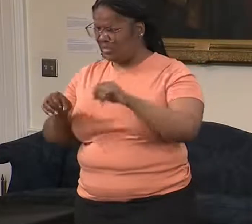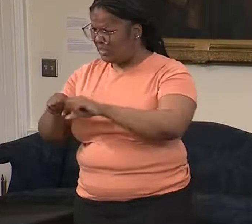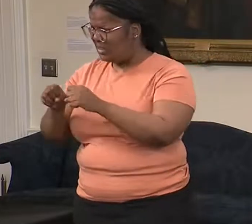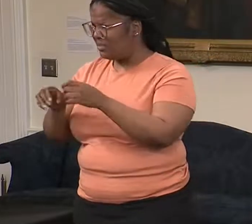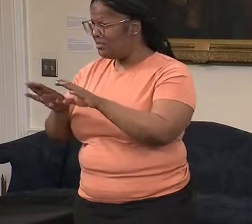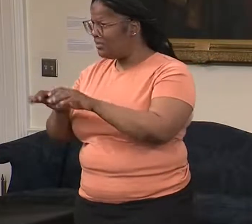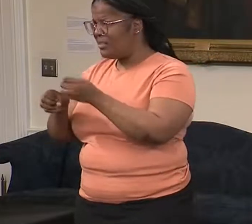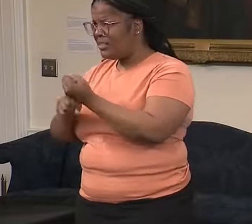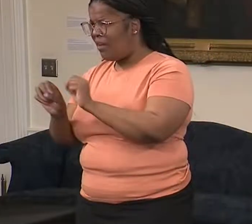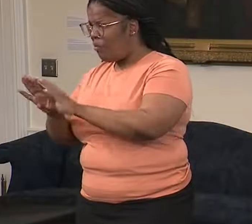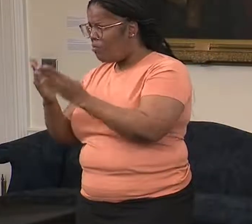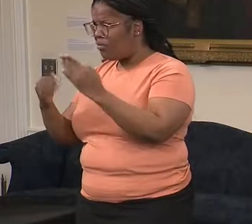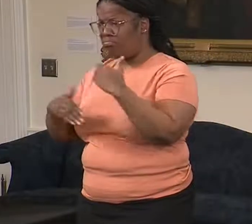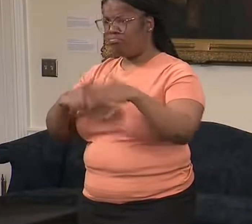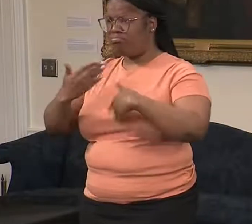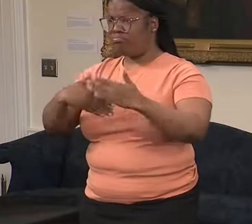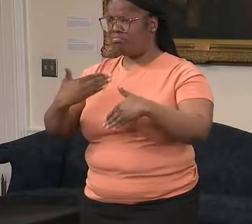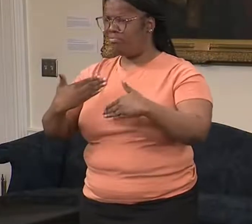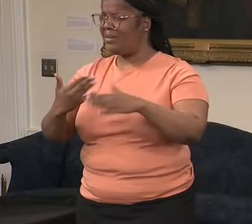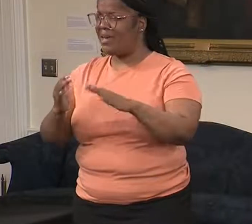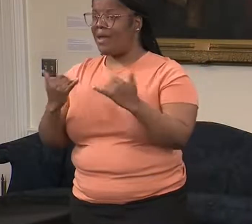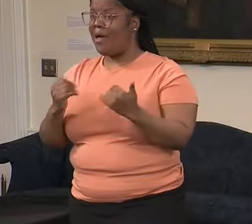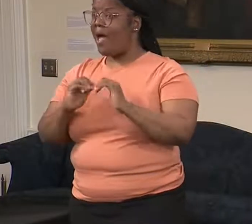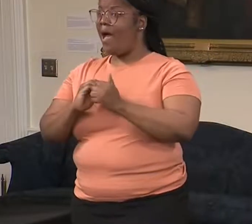I mean, it's not going down the way it was.